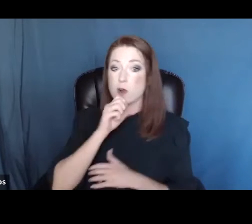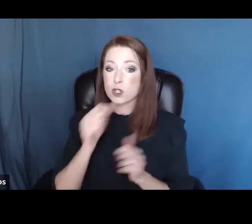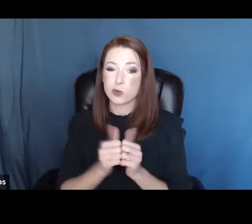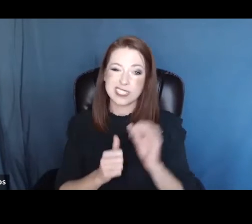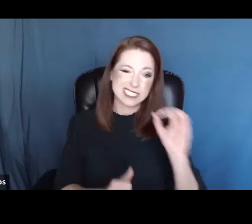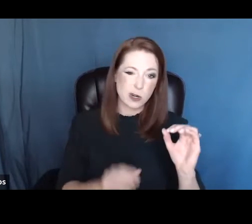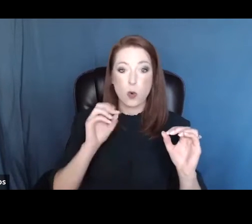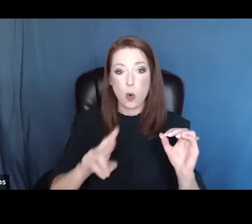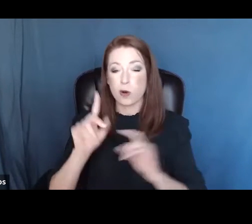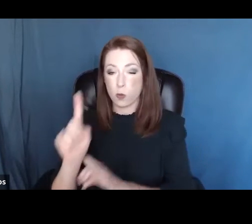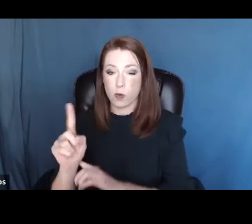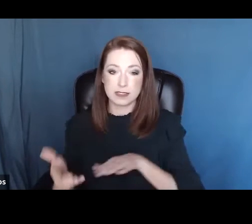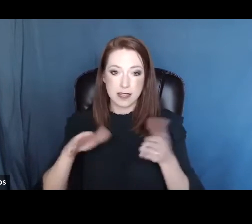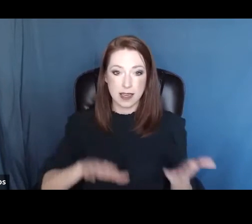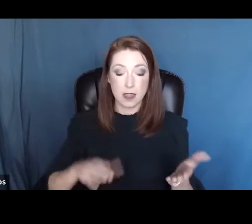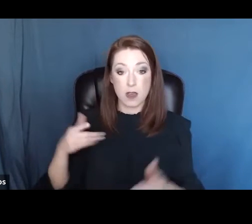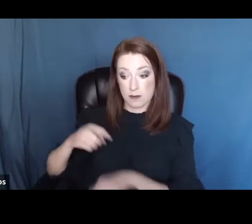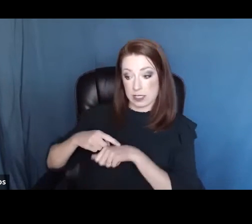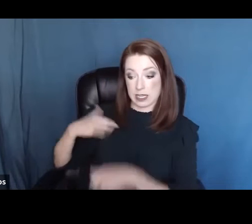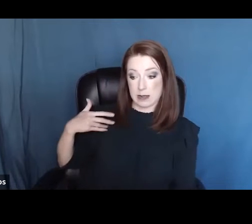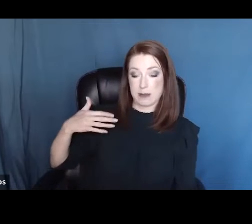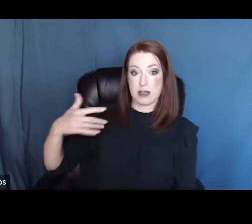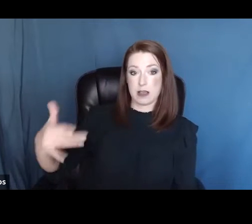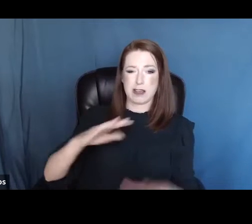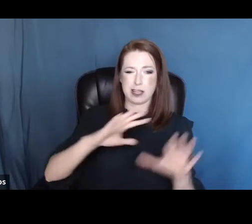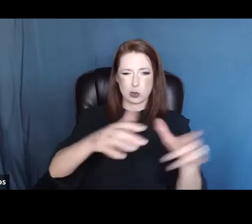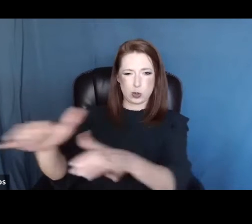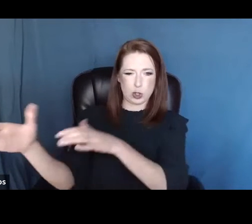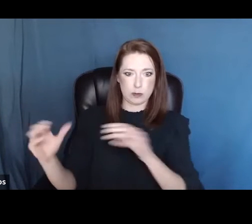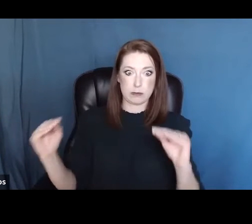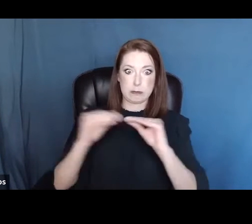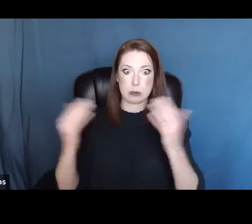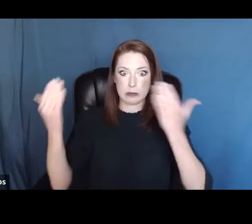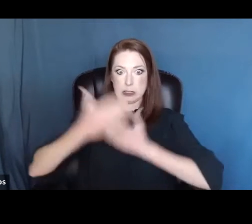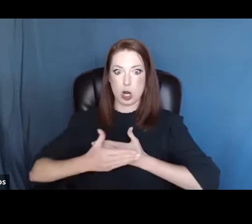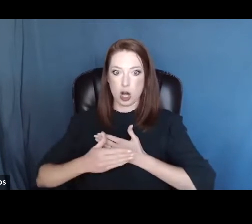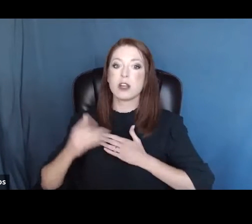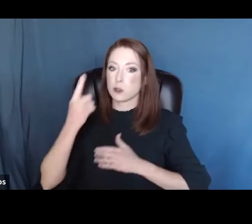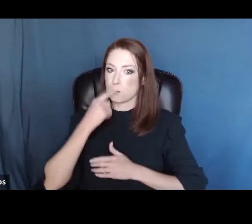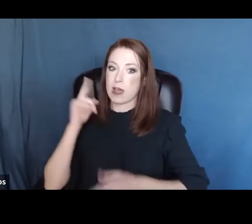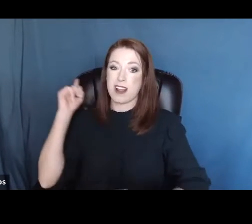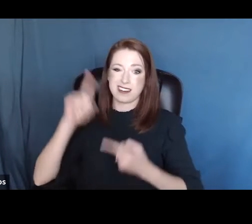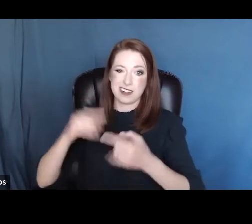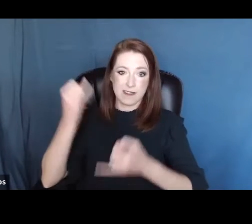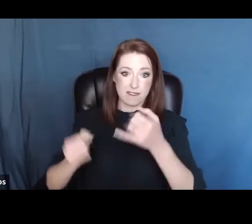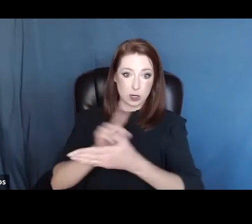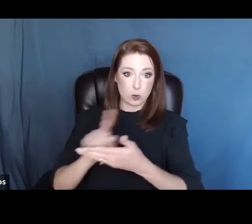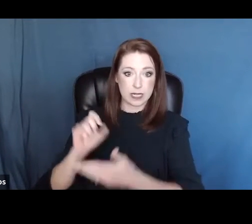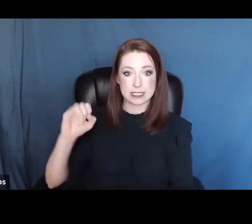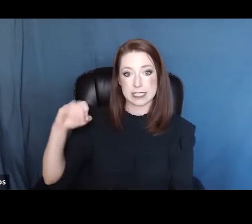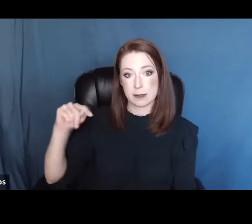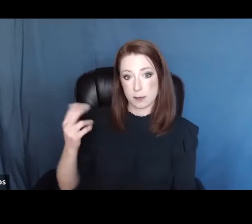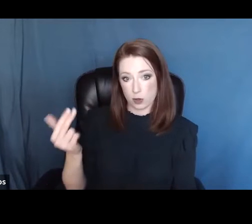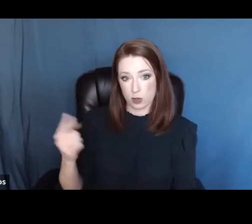or 1 death. Over the time, clusters of counties across the country grow progressively darker until the final week of September 13th,